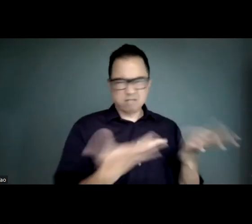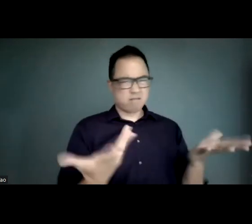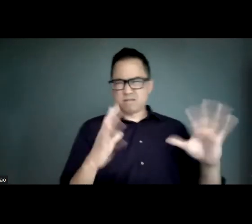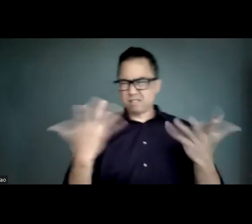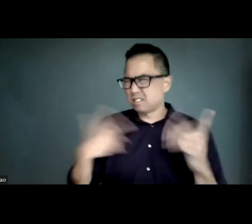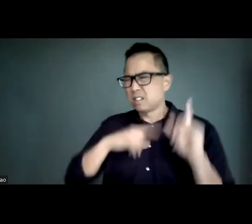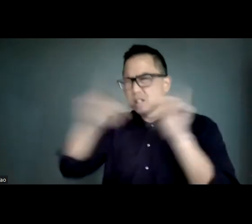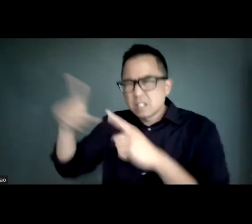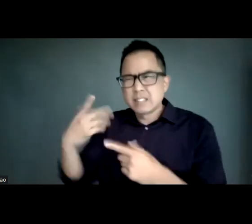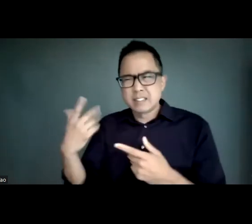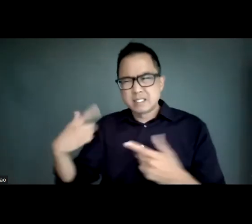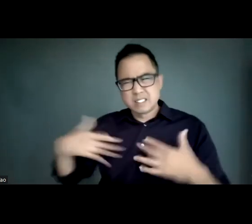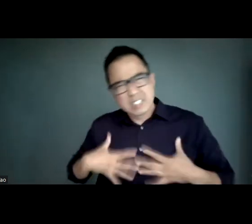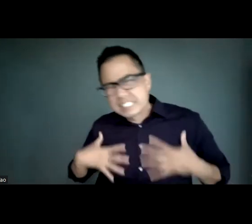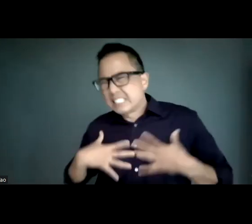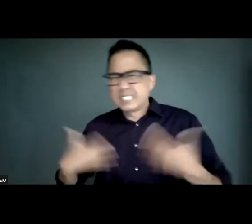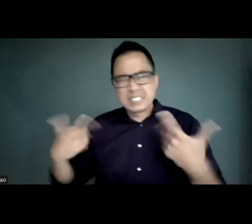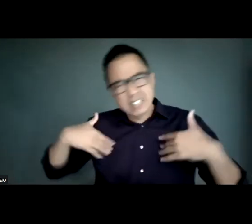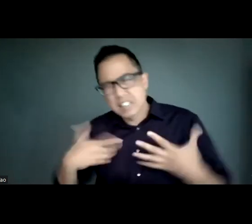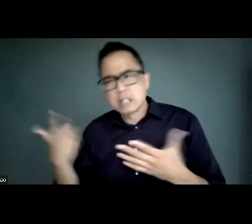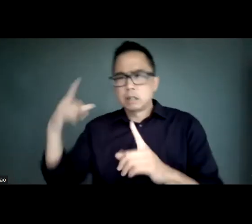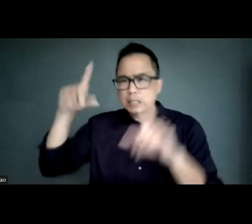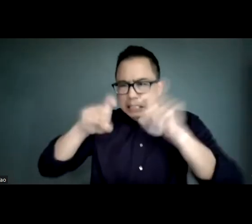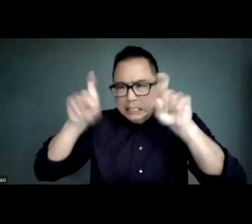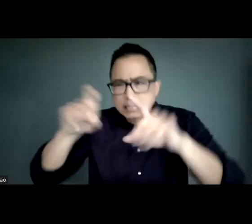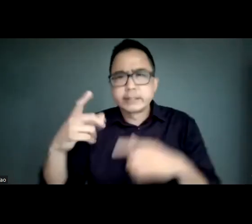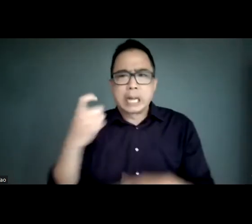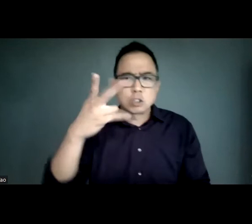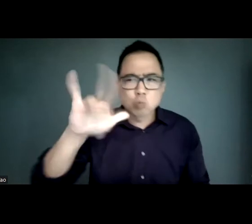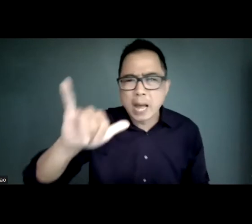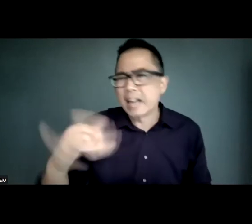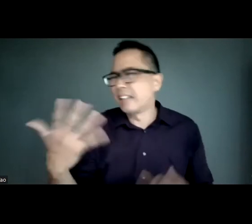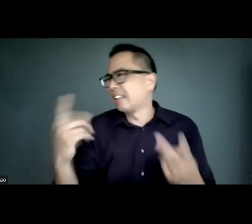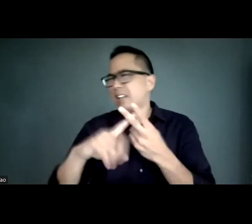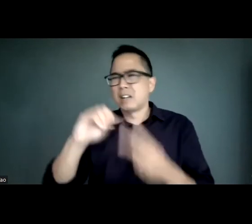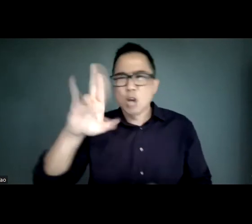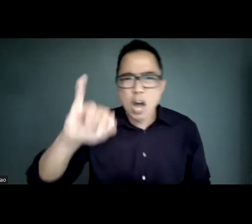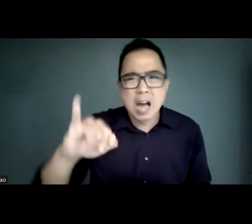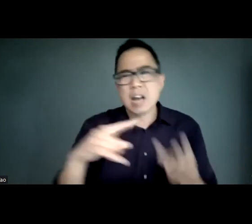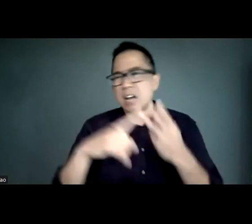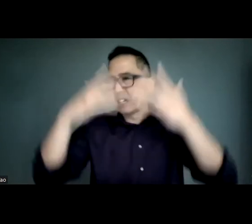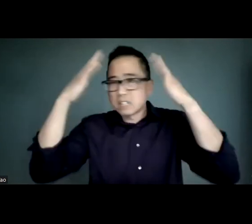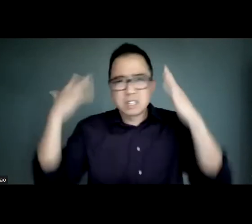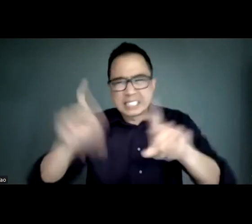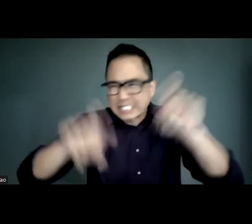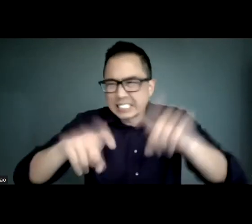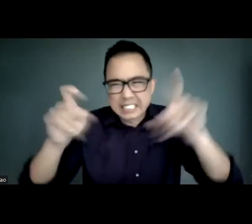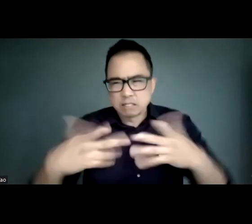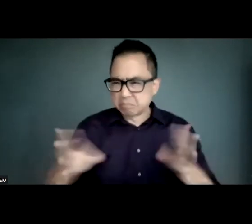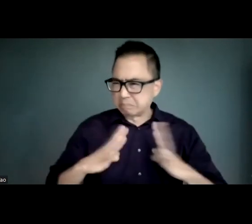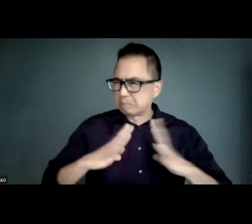and then they feel sick all over again, but still test negative. They go to the doctor, they get test done, they get